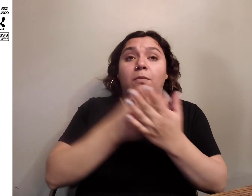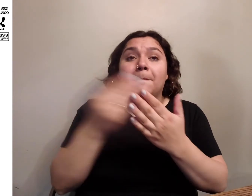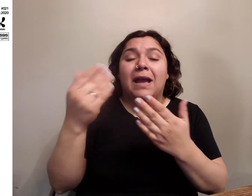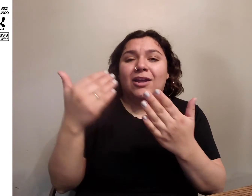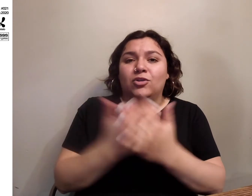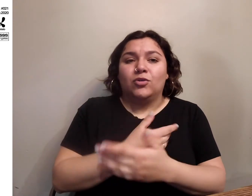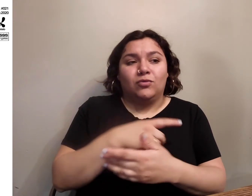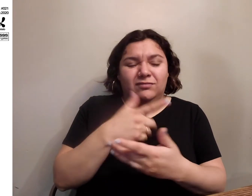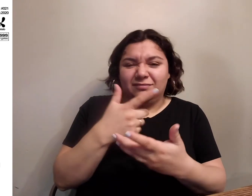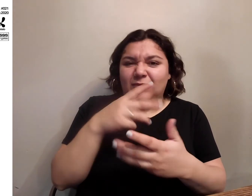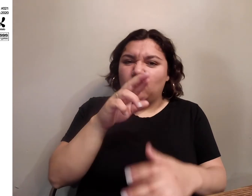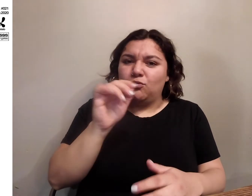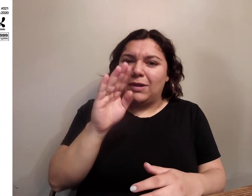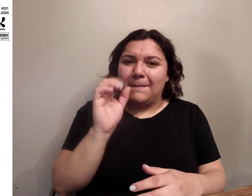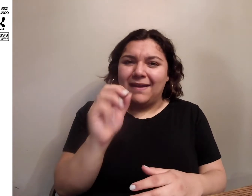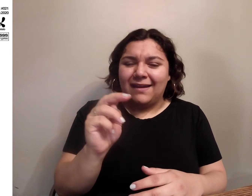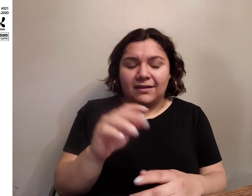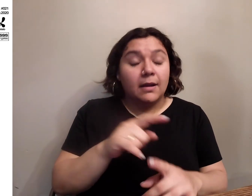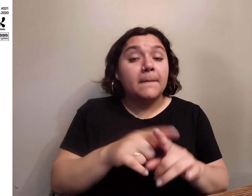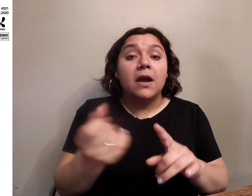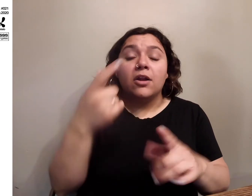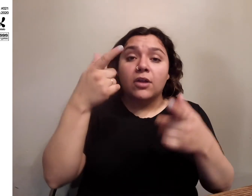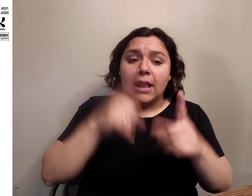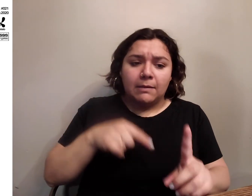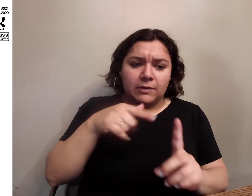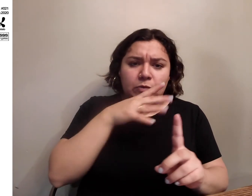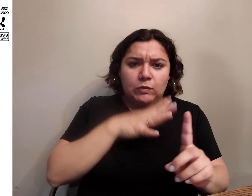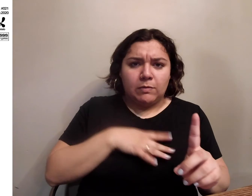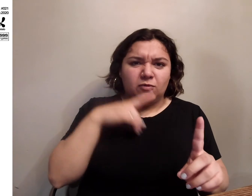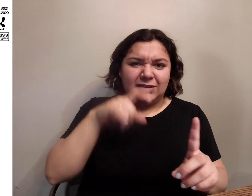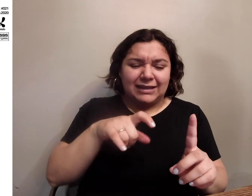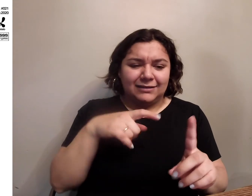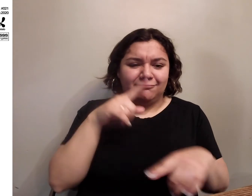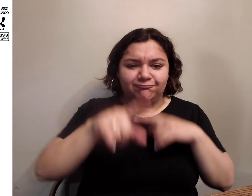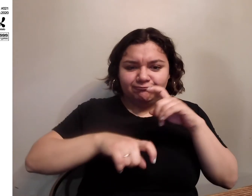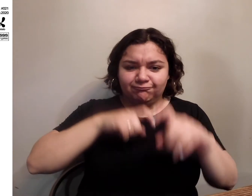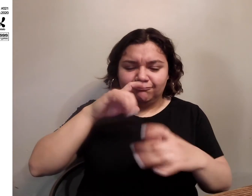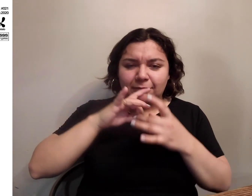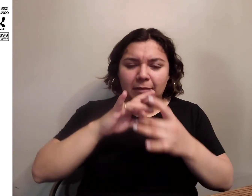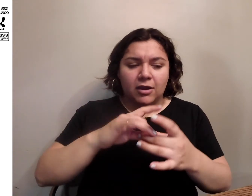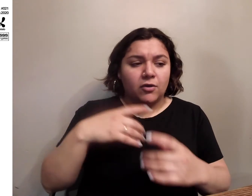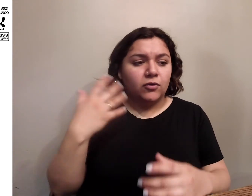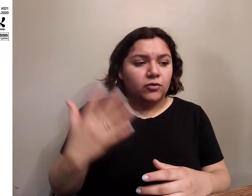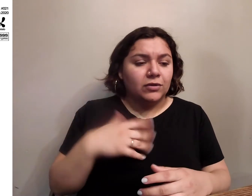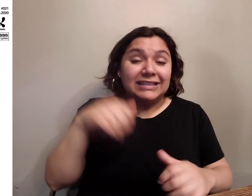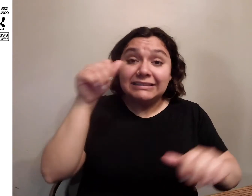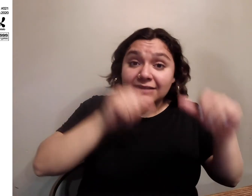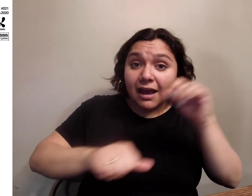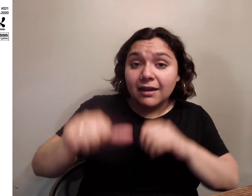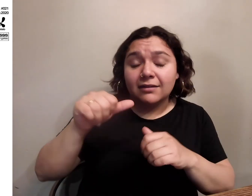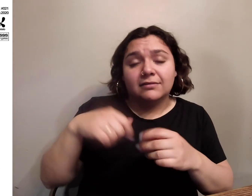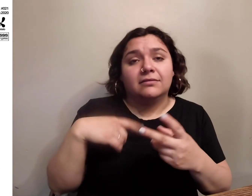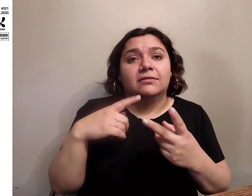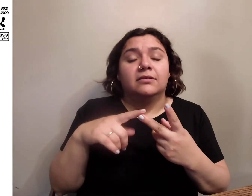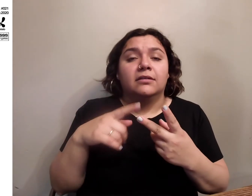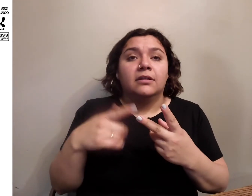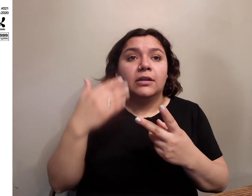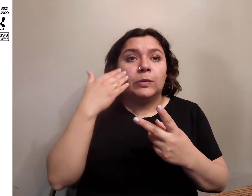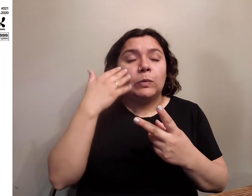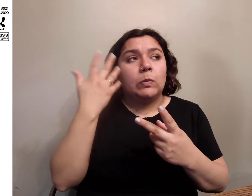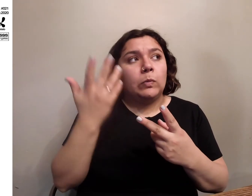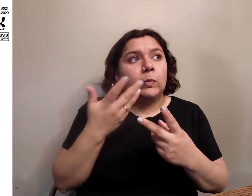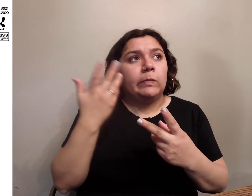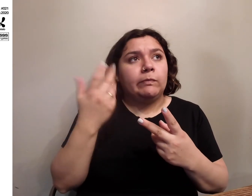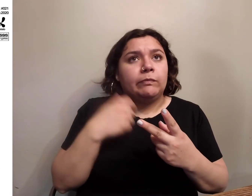typewriter ribbon. But then she would be asking questions about science, and